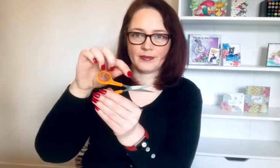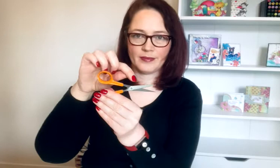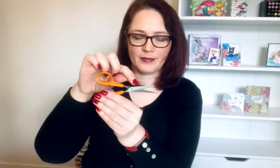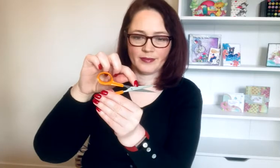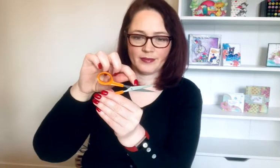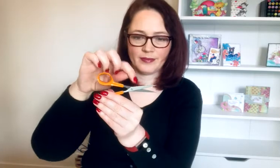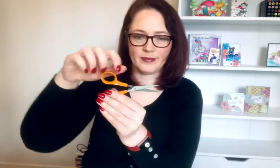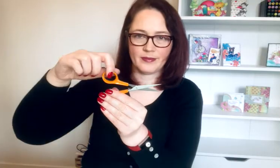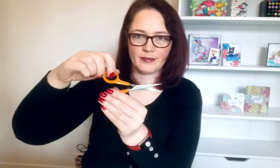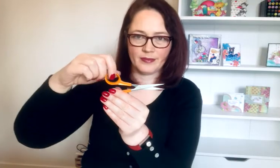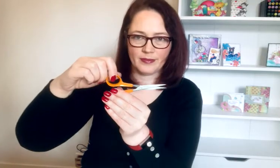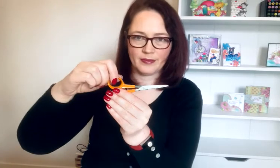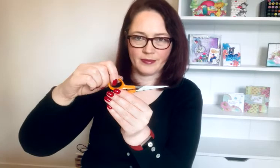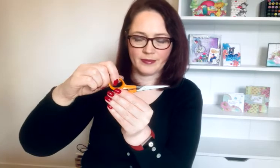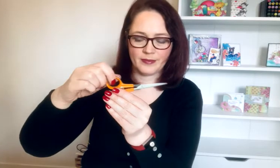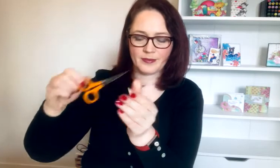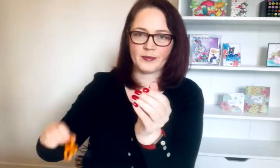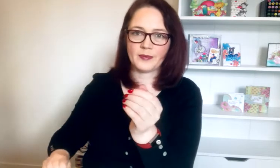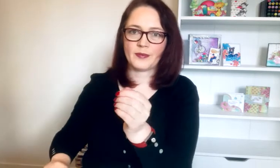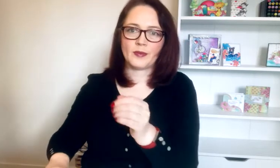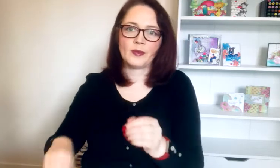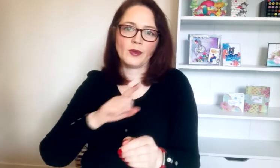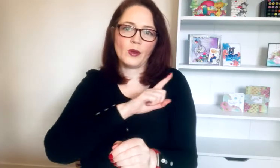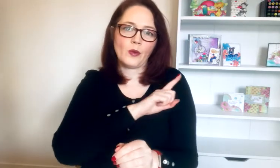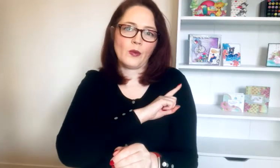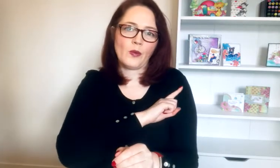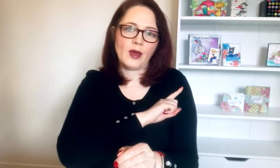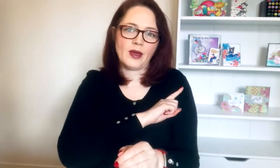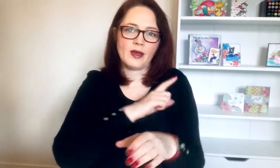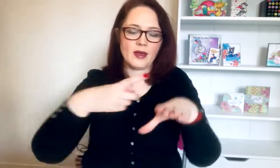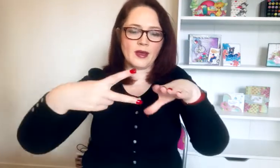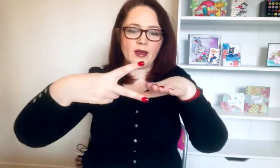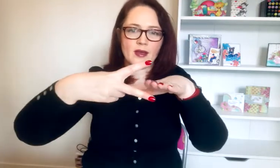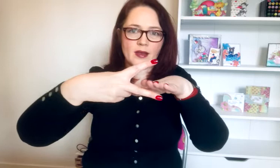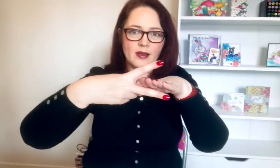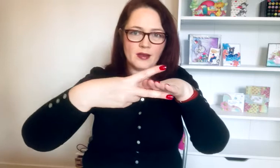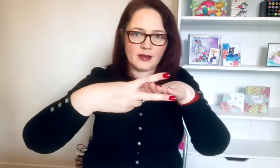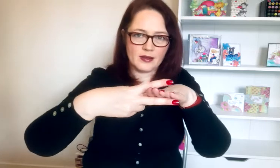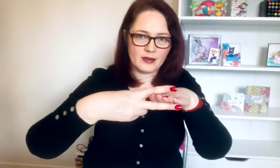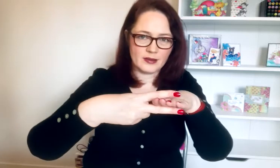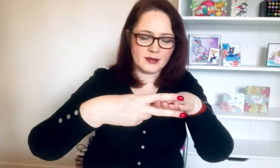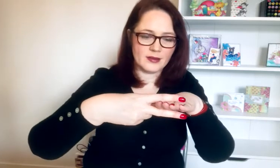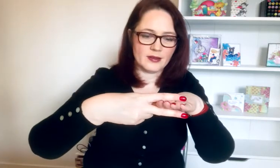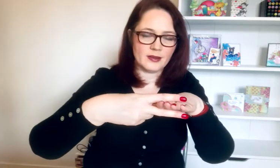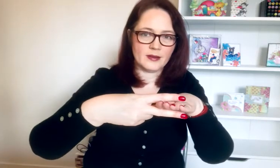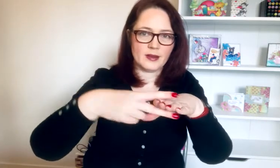show you that on my scissors, about 3/4 along the blade and cut right to the tip. Why do I want to do that? If we do that, we get a really